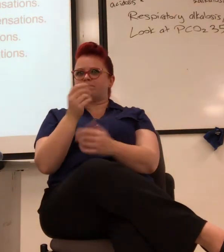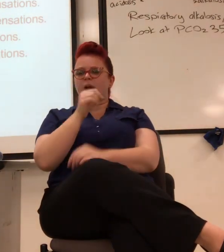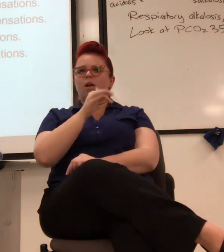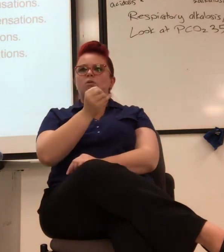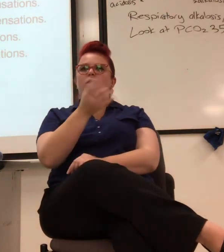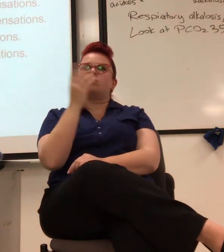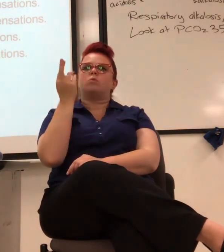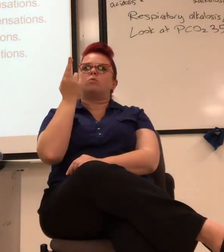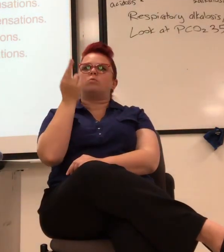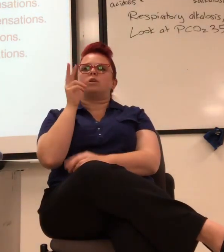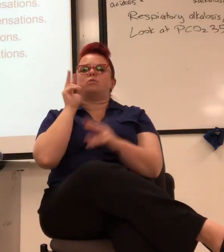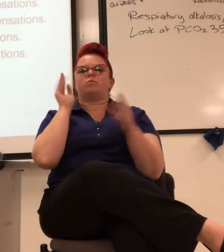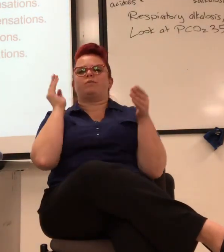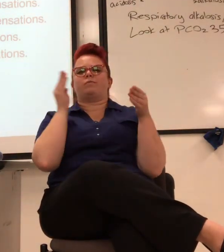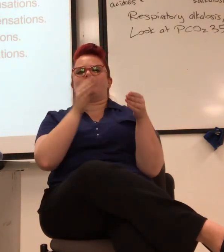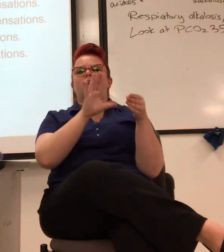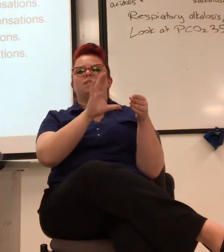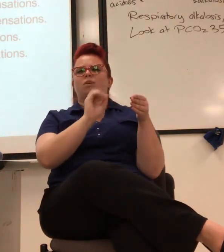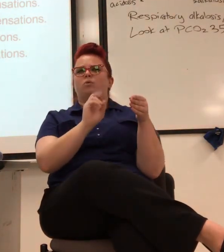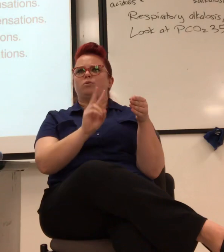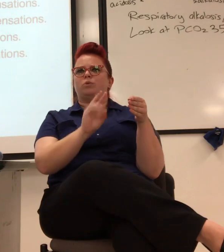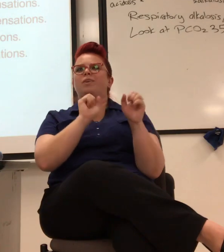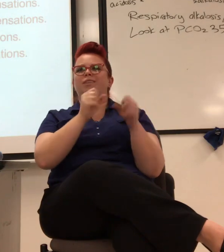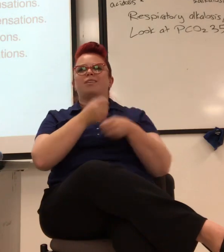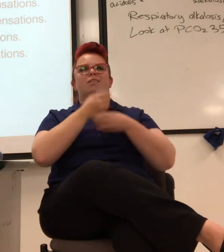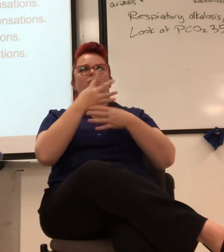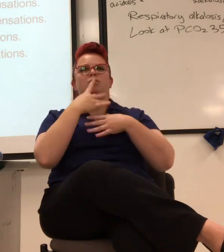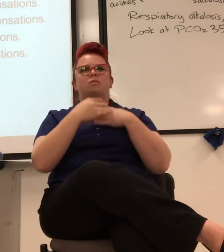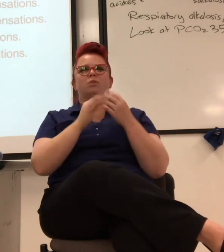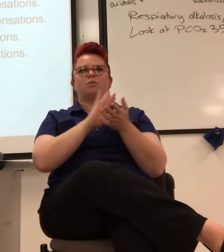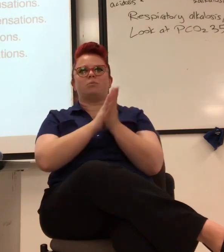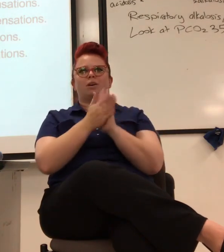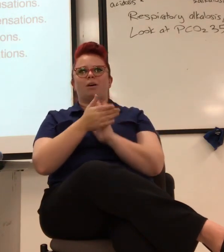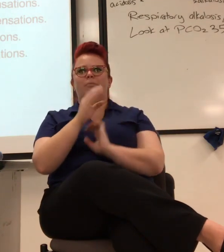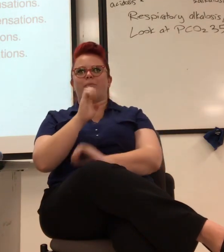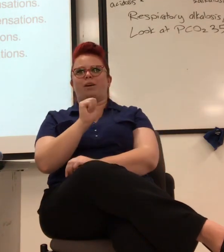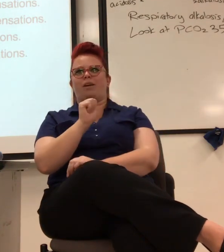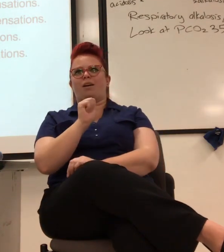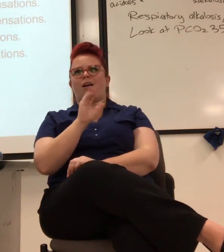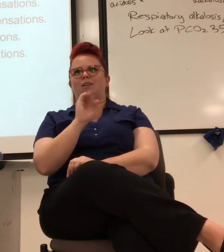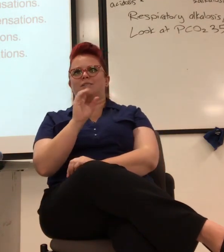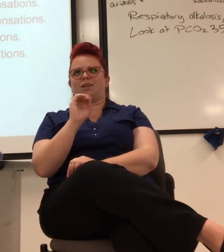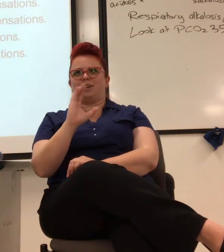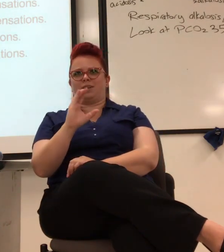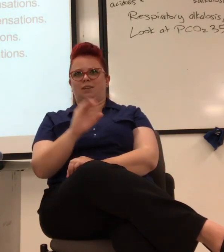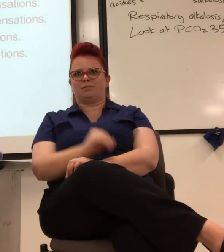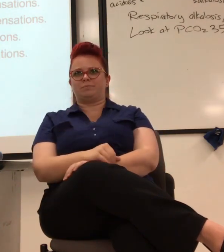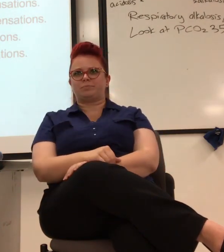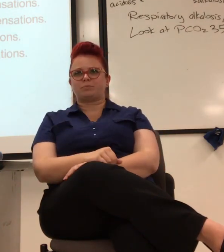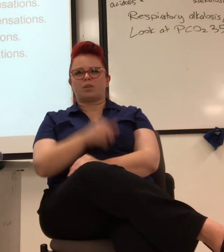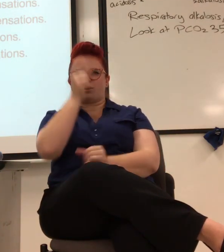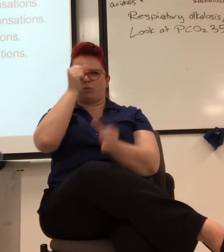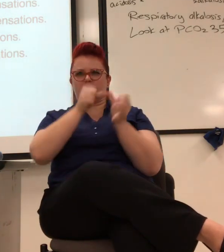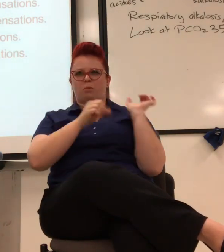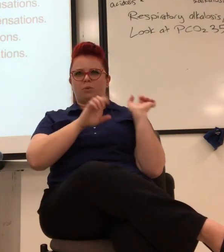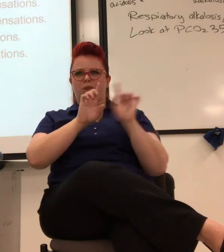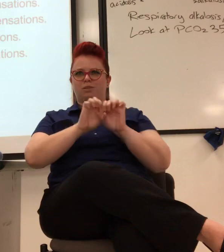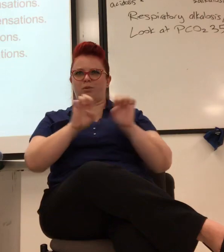be 35 to 45 millimeters of mercury. That's the normal